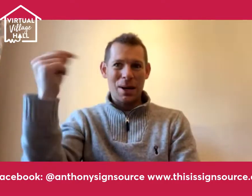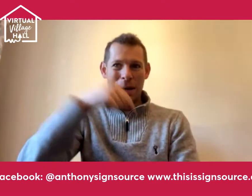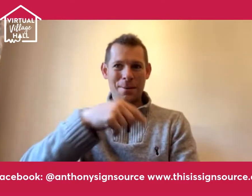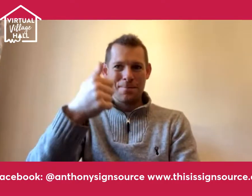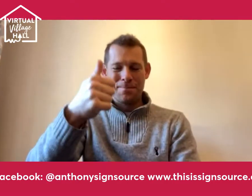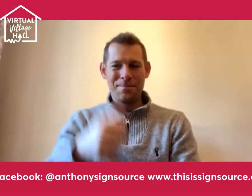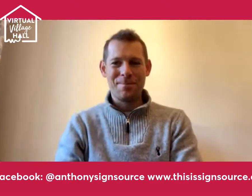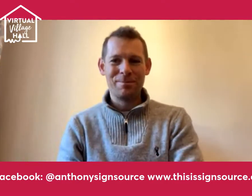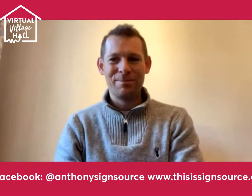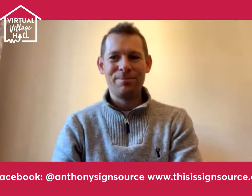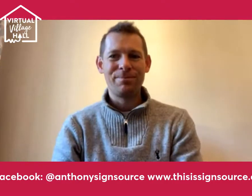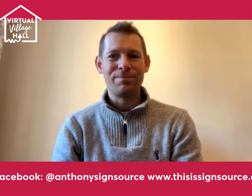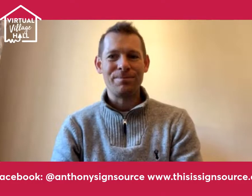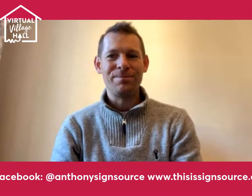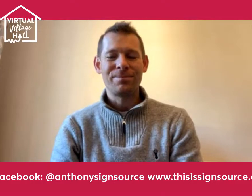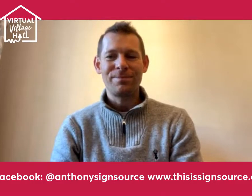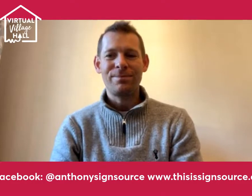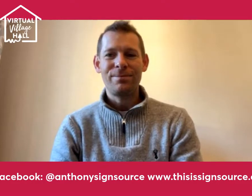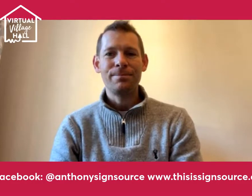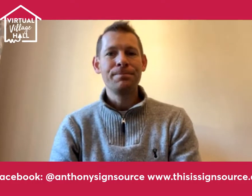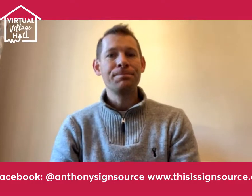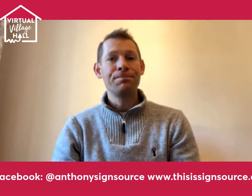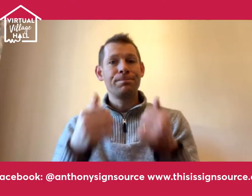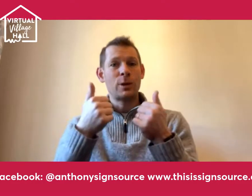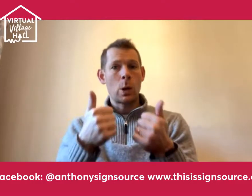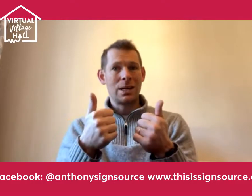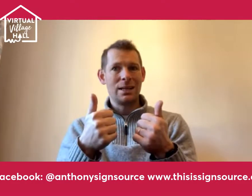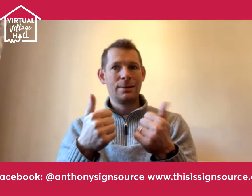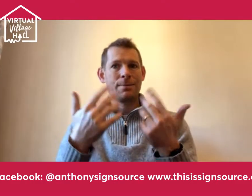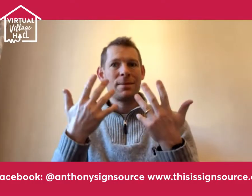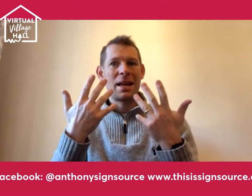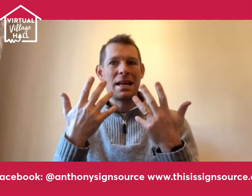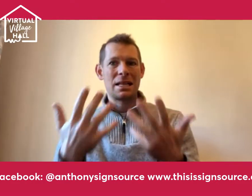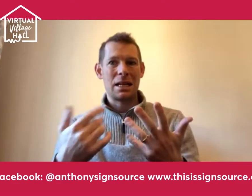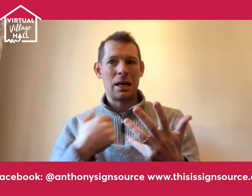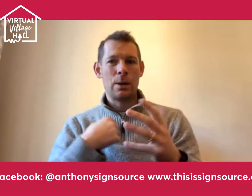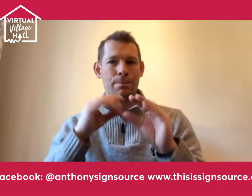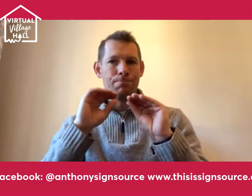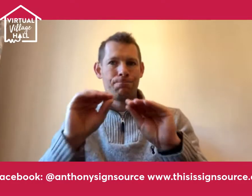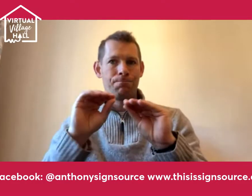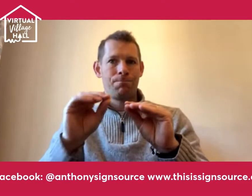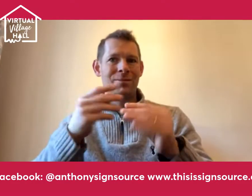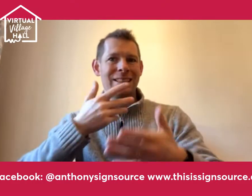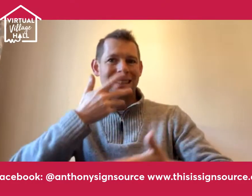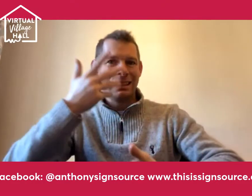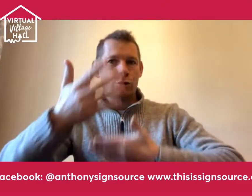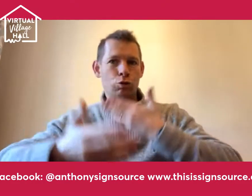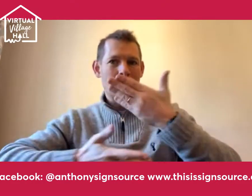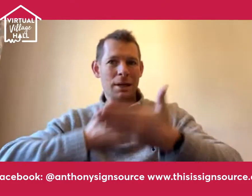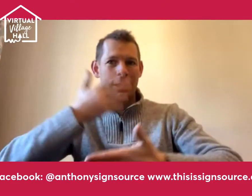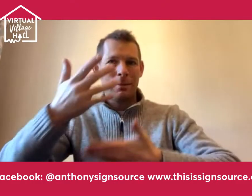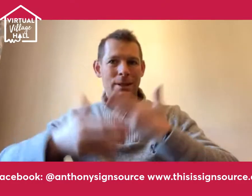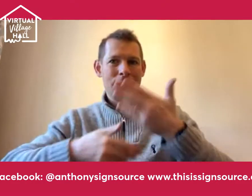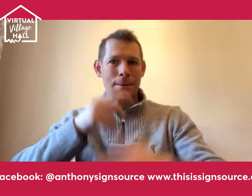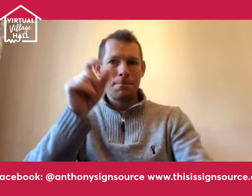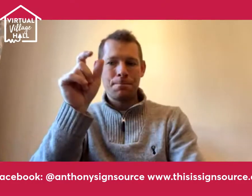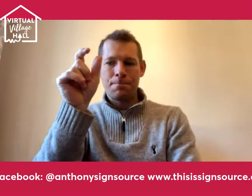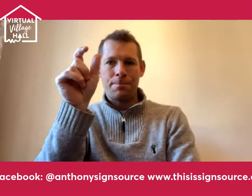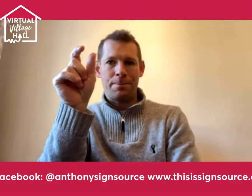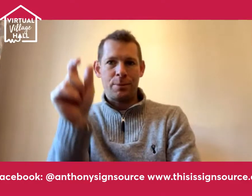Brilliant. So, good that everyone's coming back to these sessions. Okay, so now, as I said, I'm going to talk about how